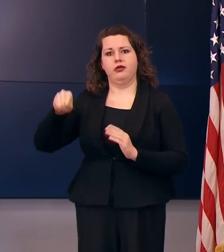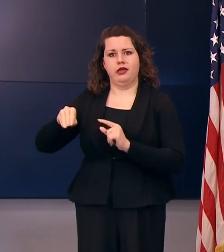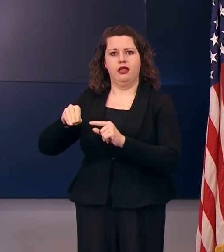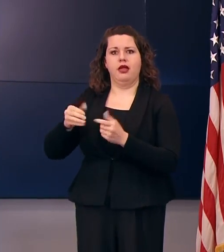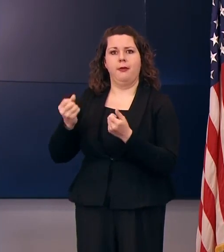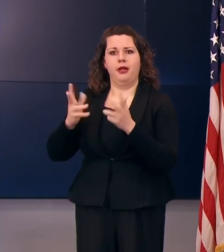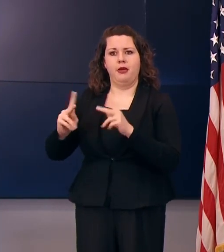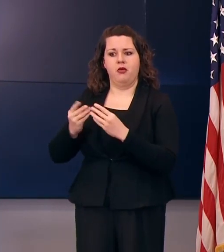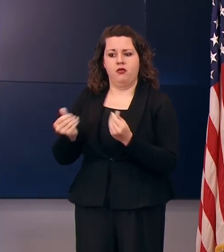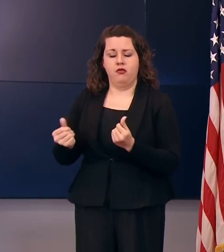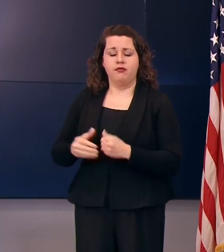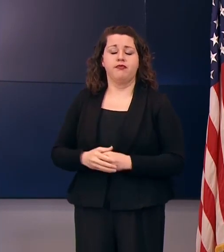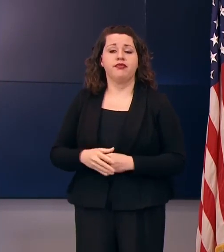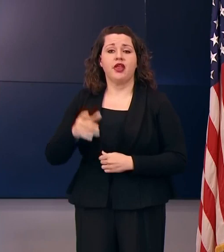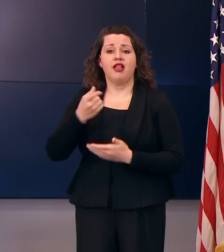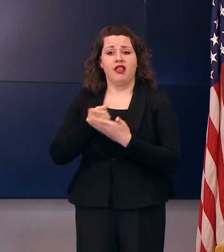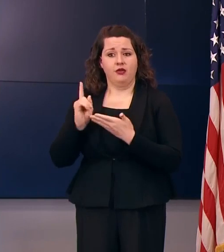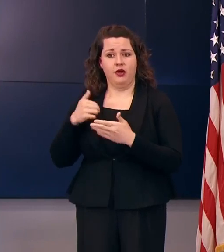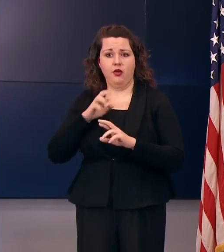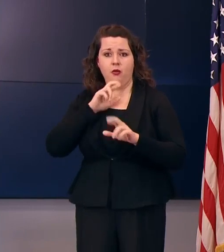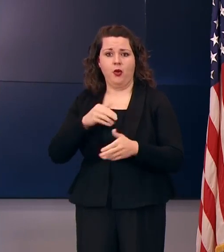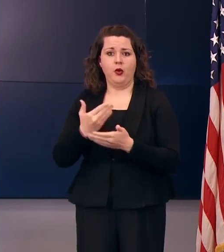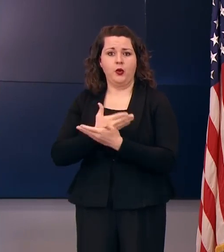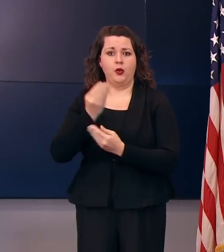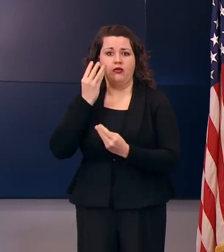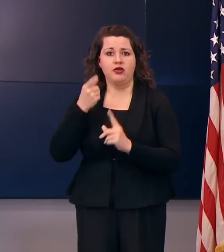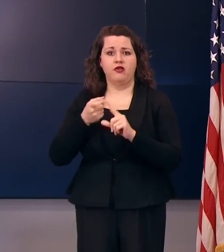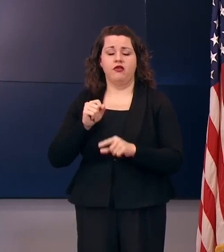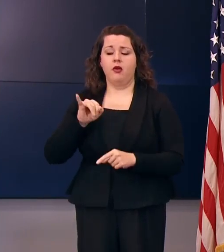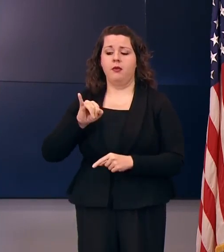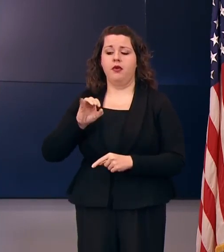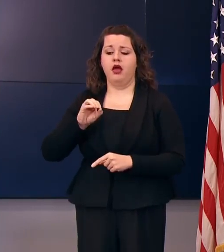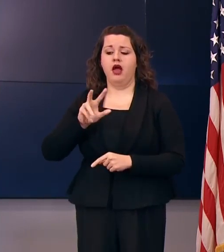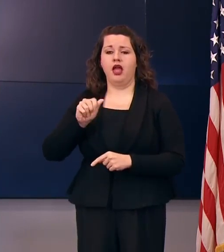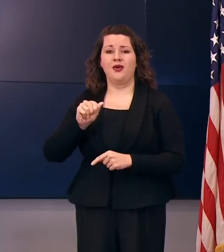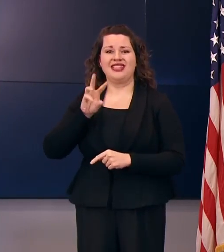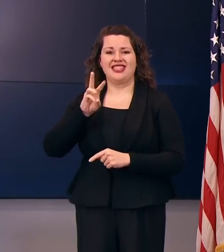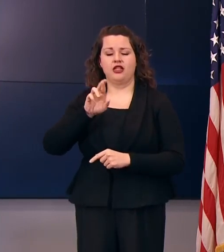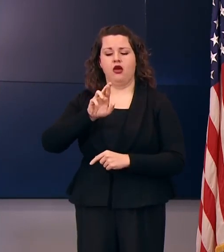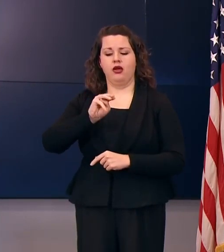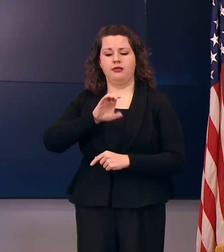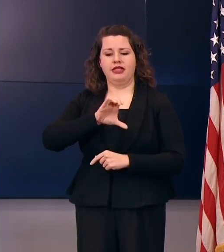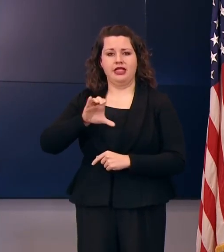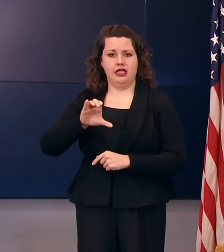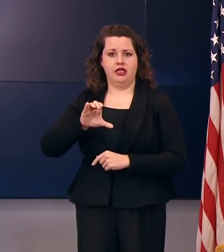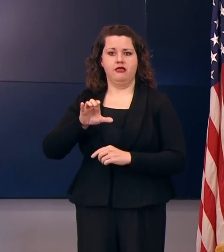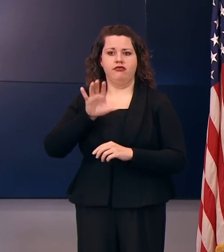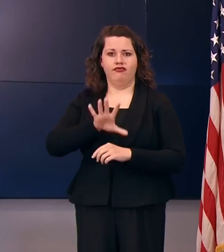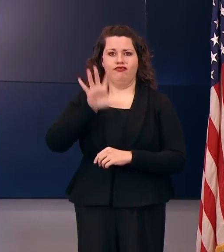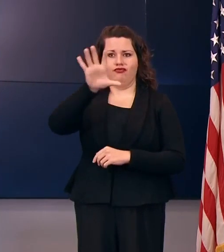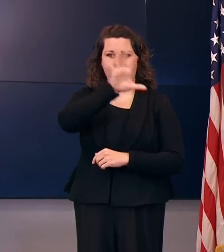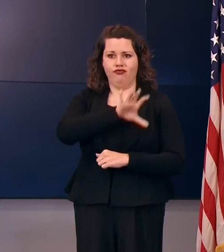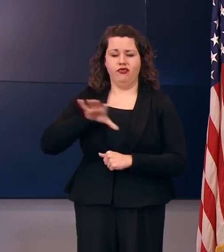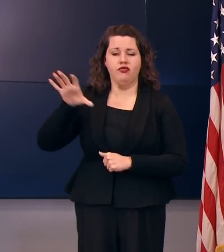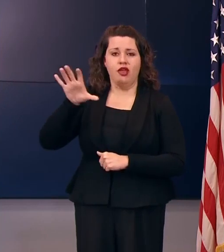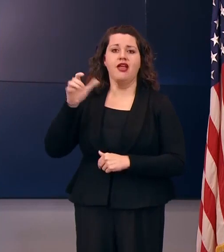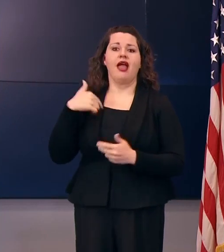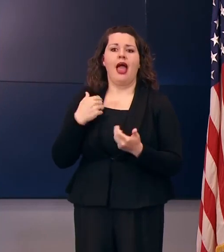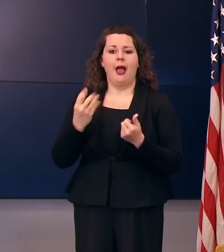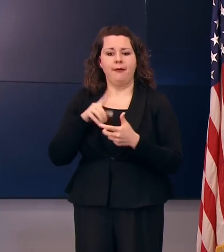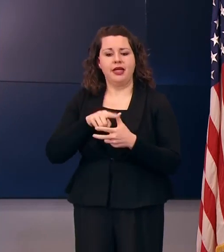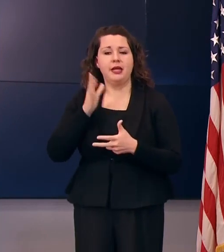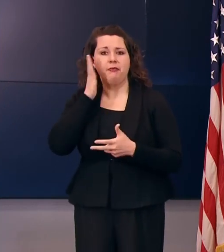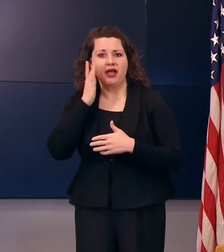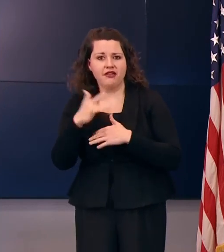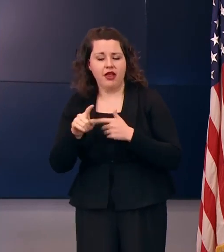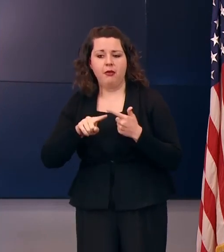I reported new information from Iowa's 6 RMCC regions about hospitalizations, bed capacity, ICU